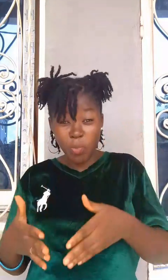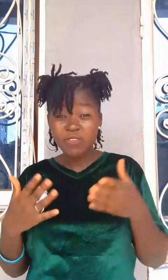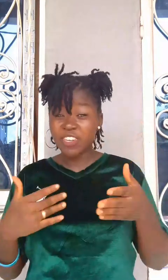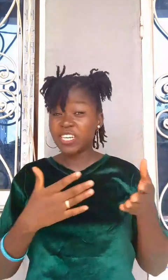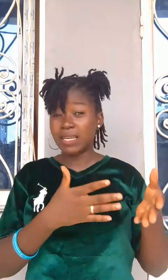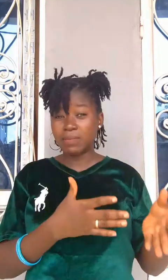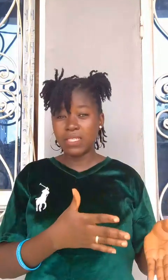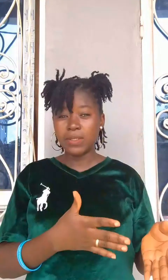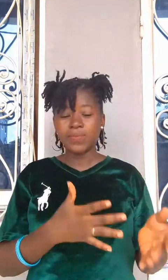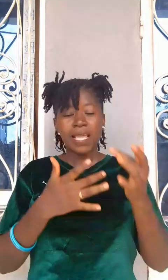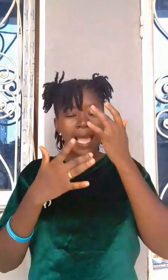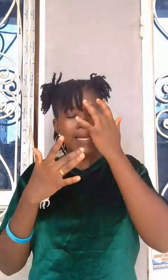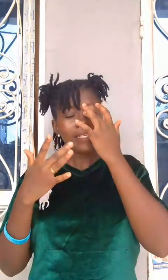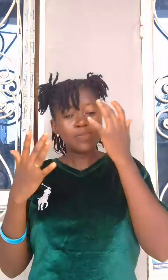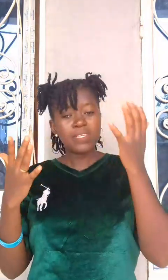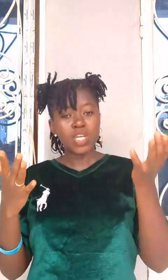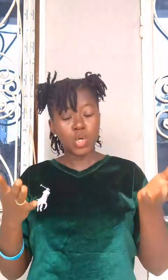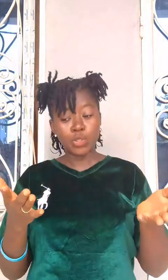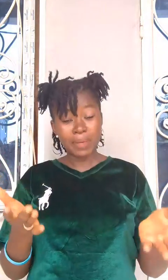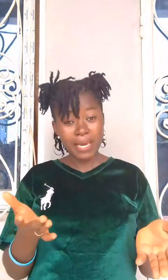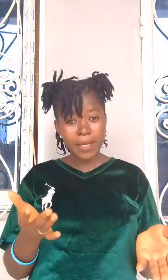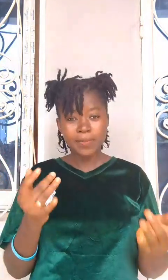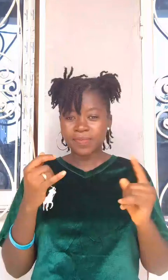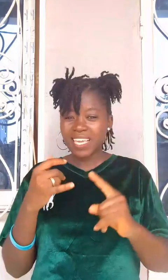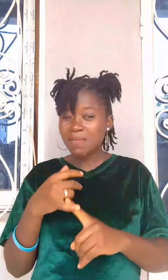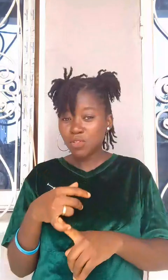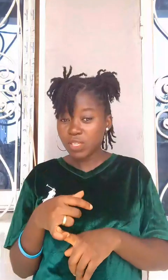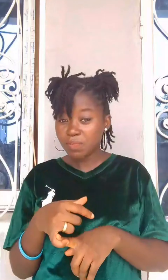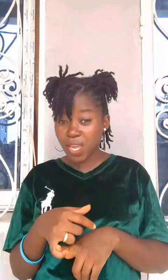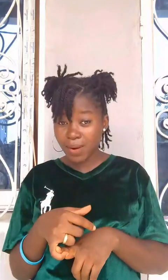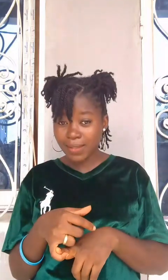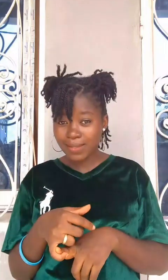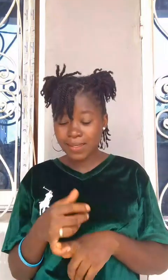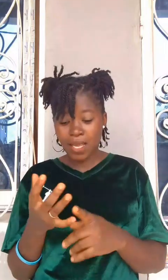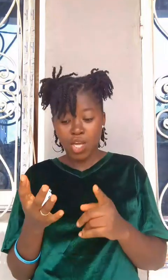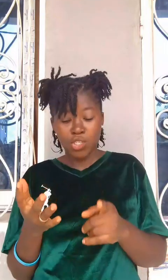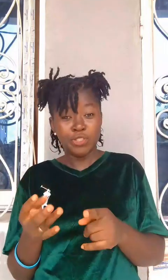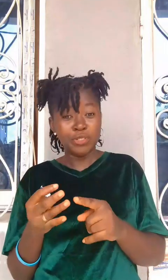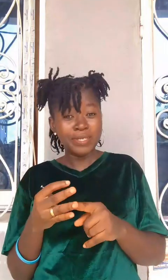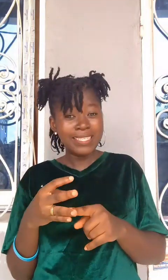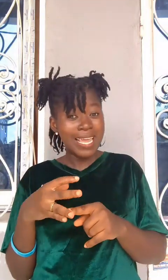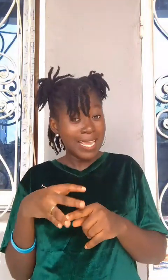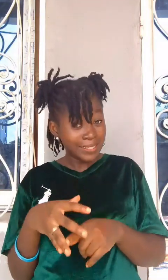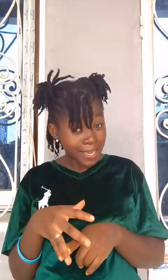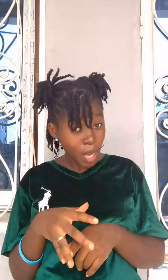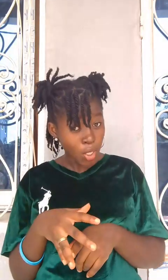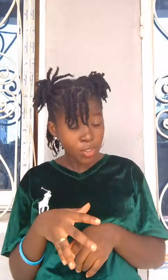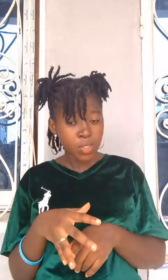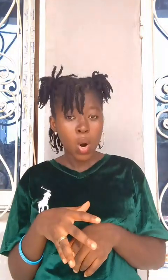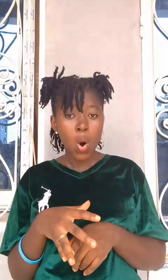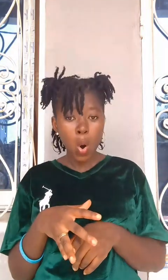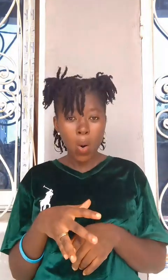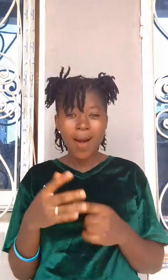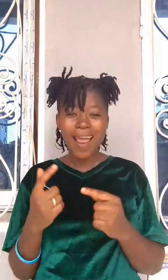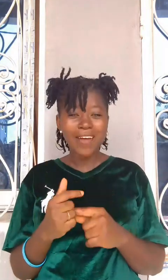abnormal vaginal bleeding, and this bleeding could be in between periods, during intercourse, or